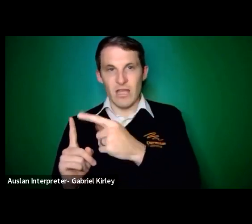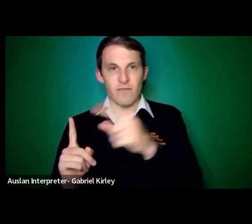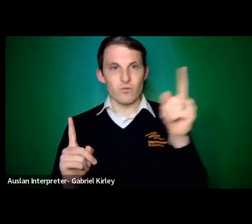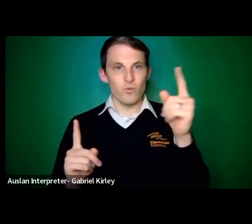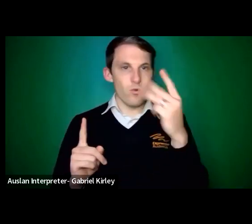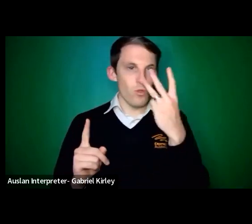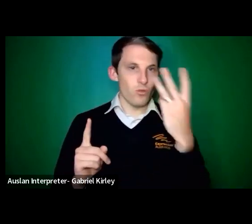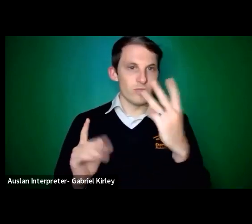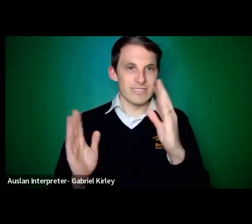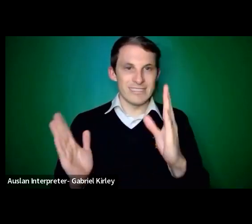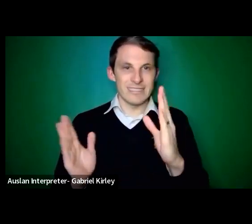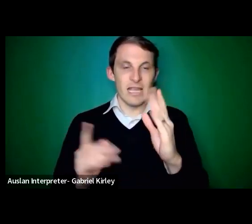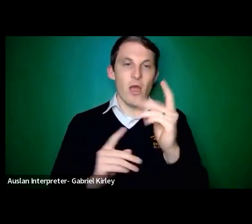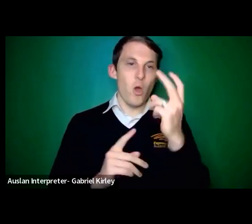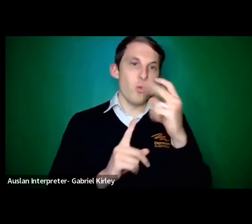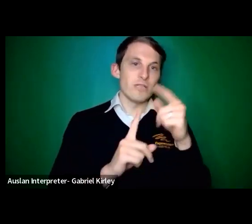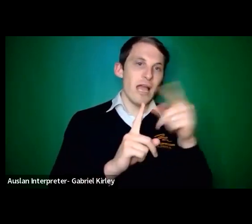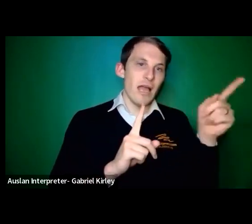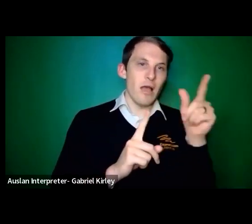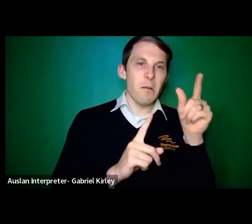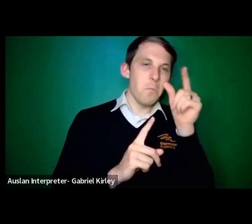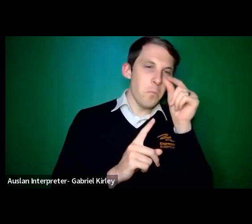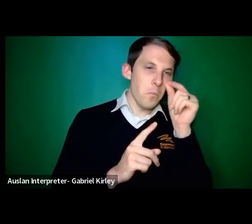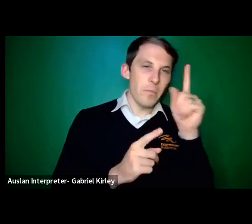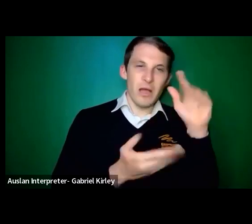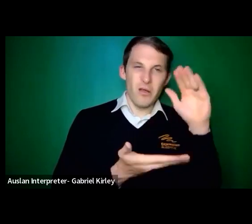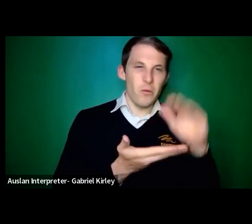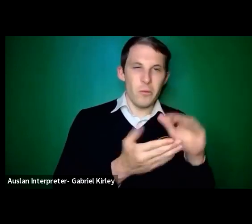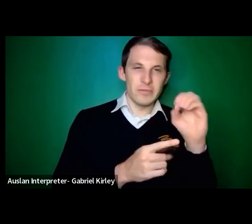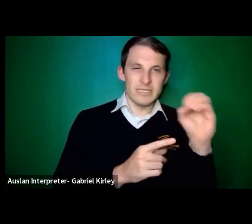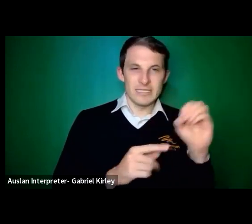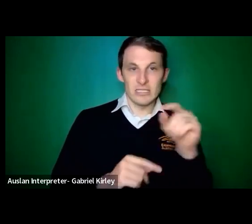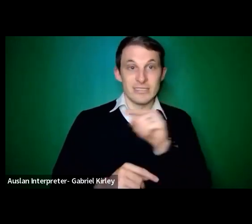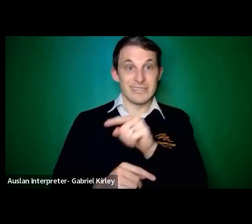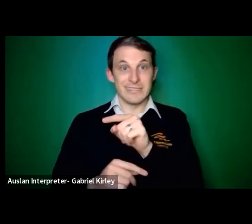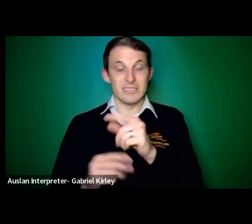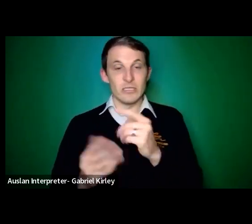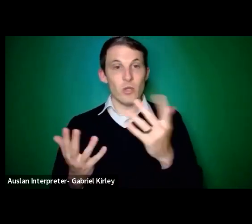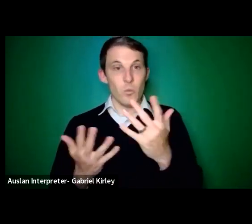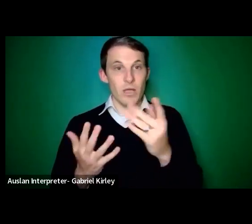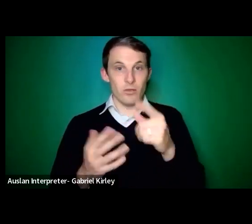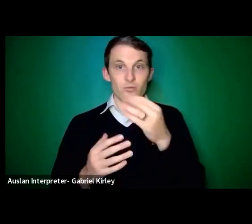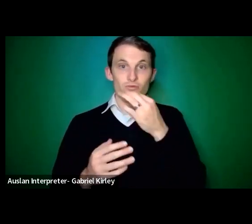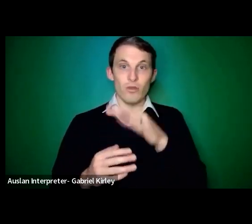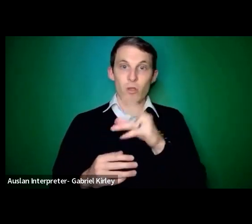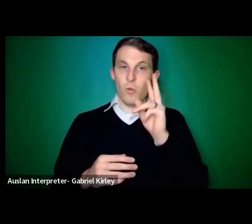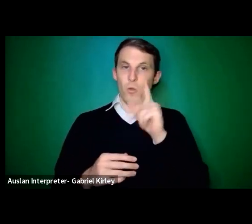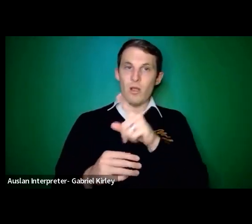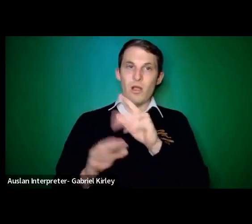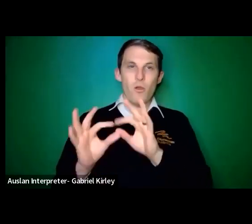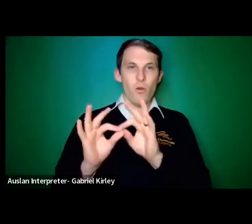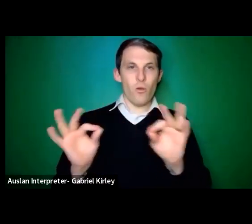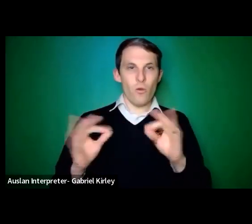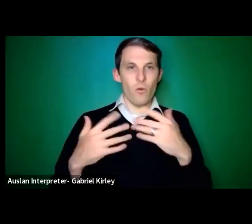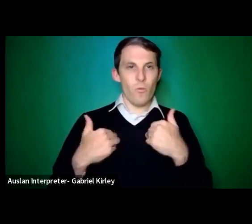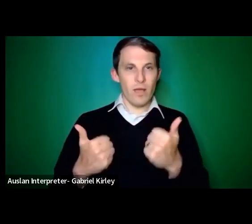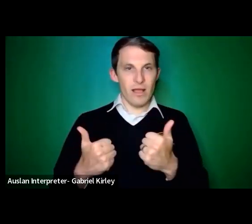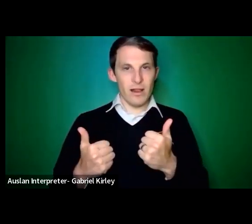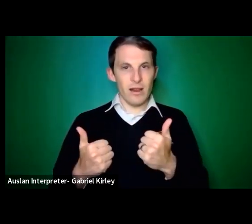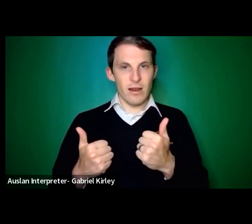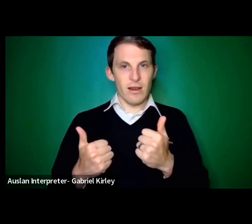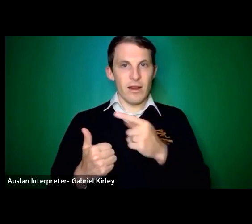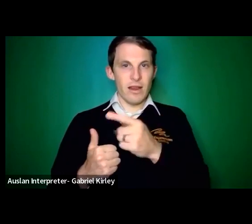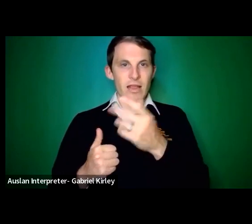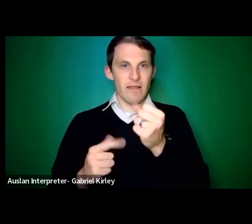lower extent outside of those age ranges as well. And that's where your child will present as looking unwell. They will have a recurrence